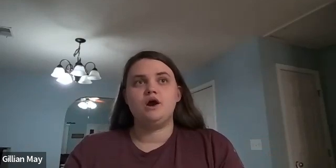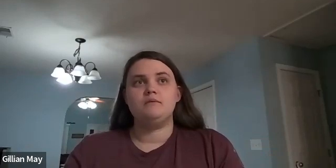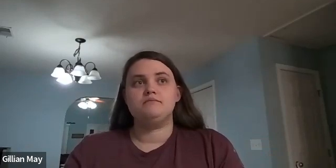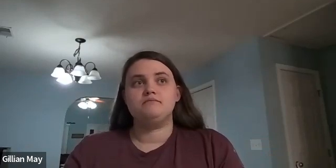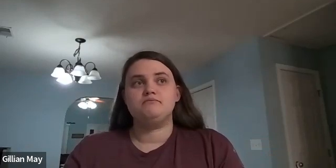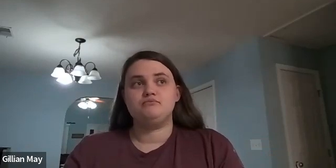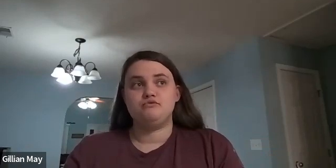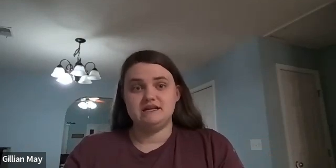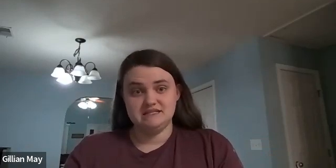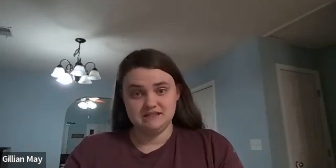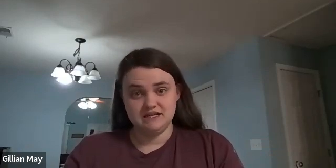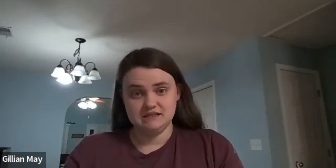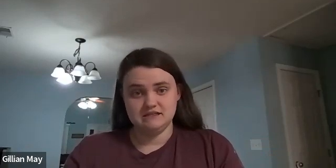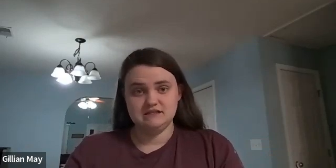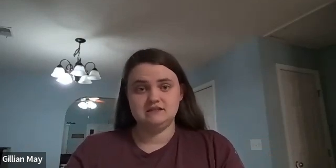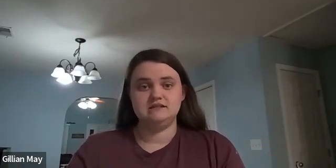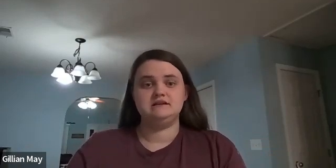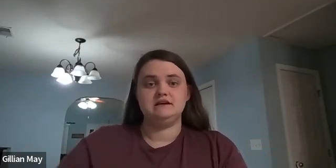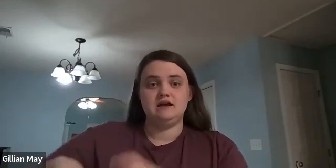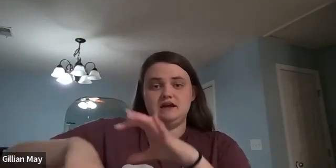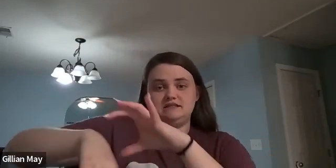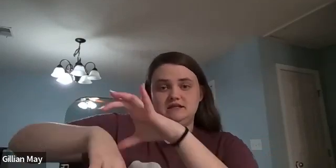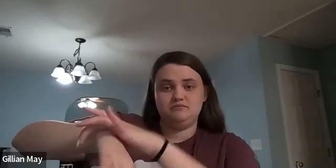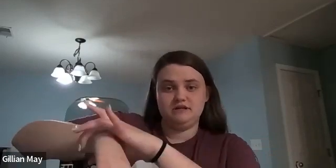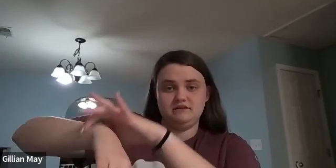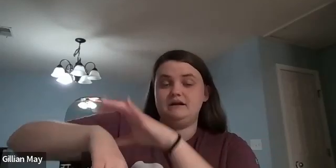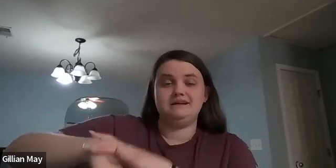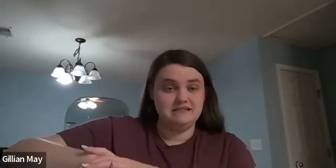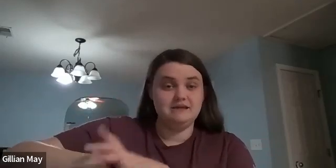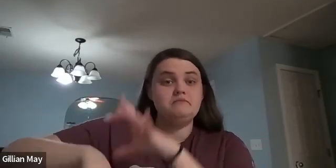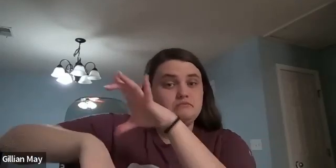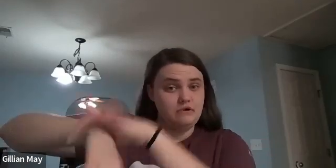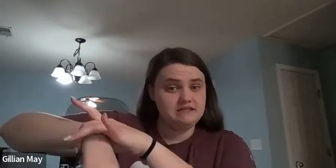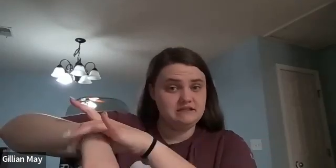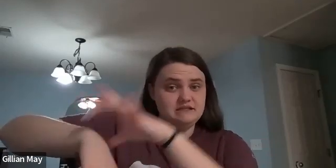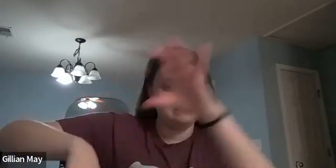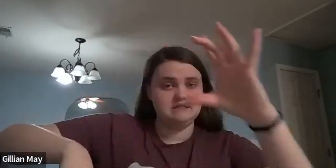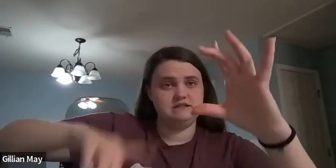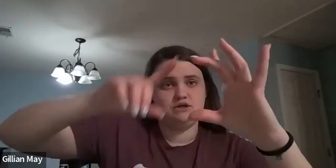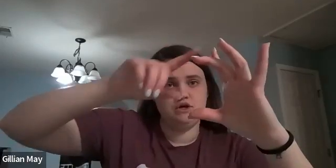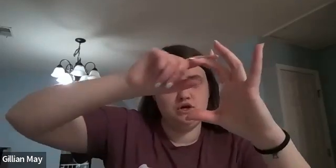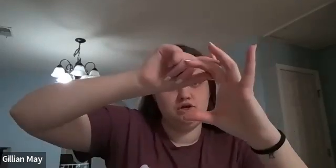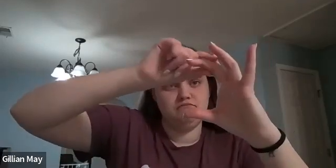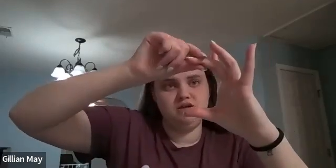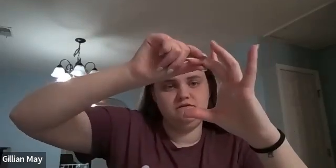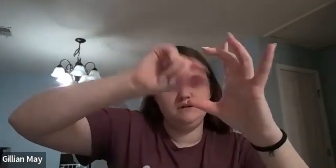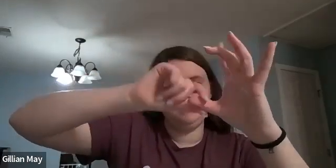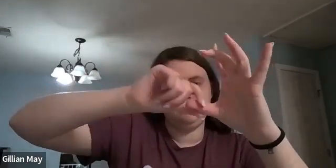For bracelets, I see bracelets. It's your middle finger and your